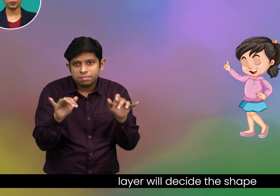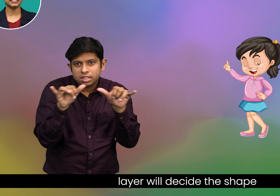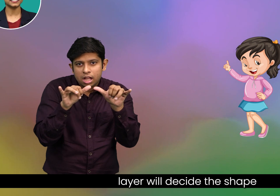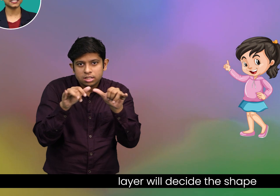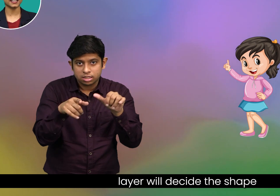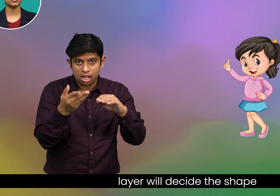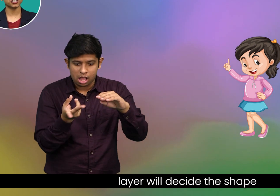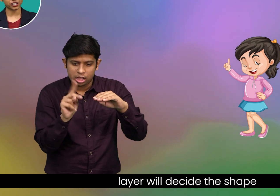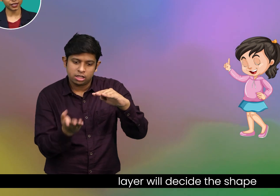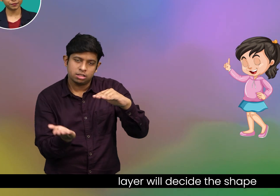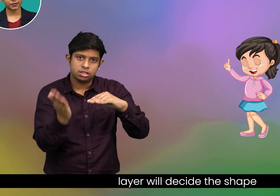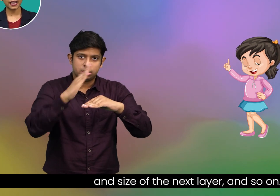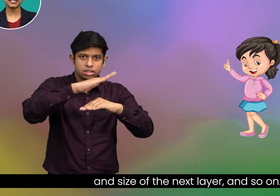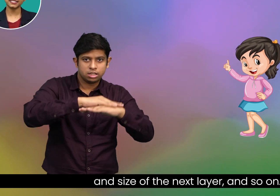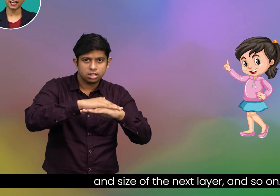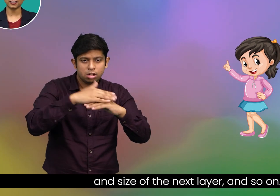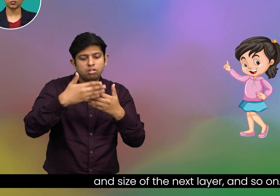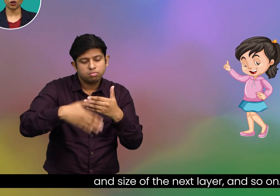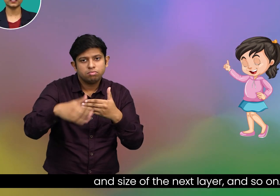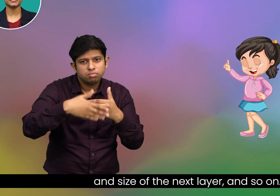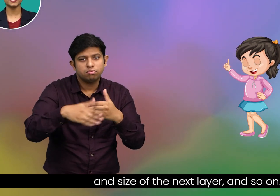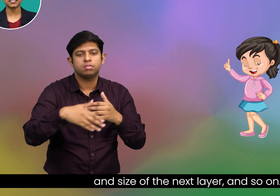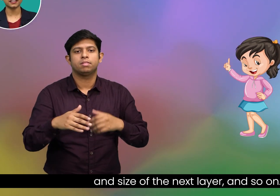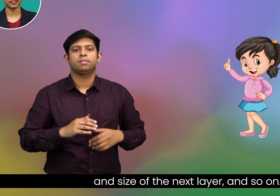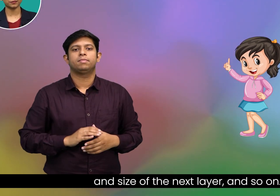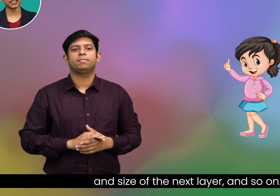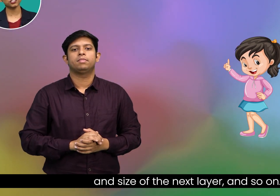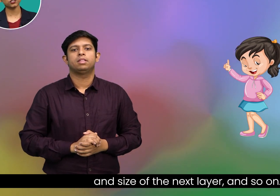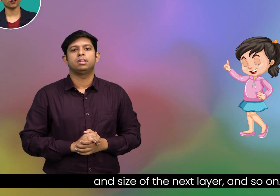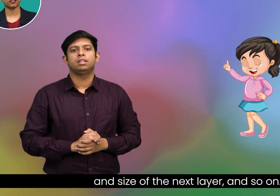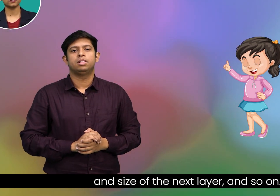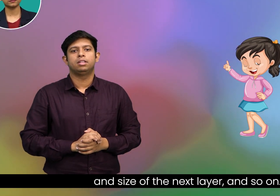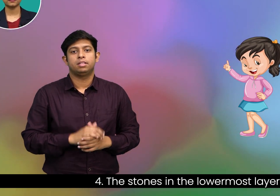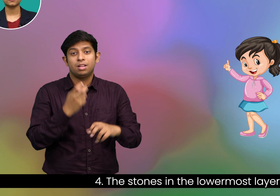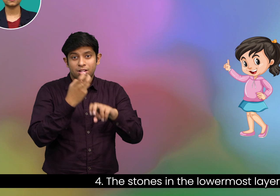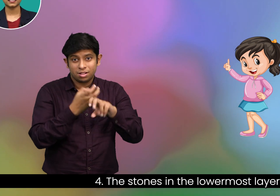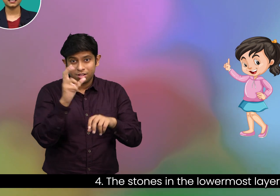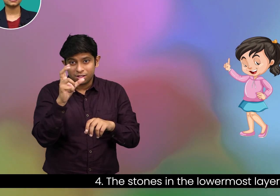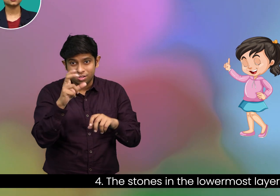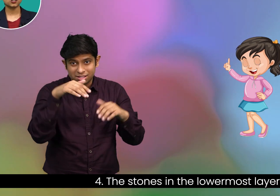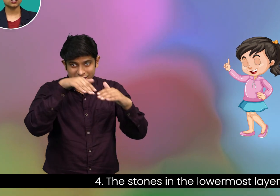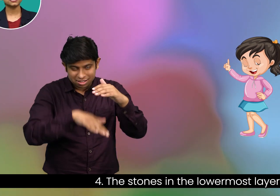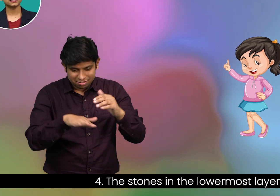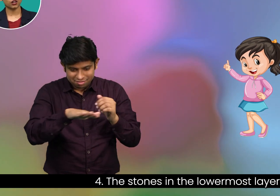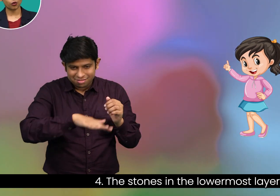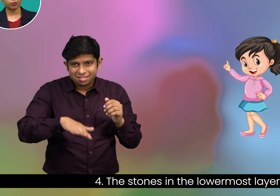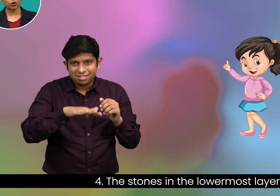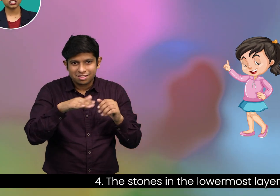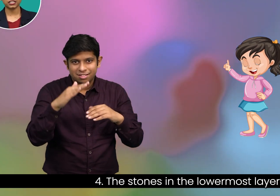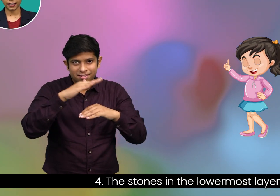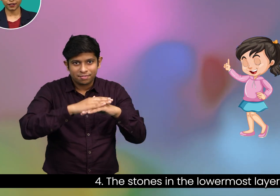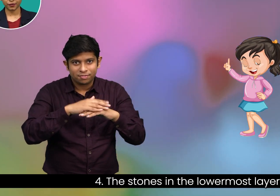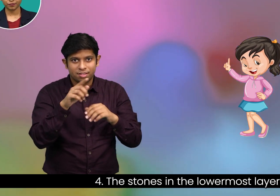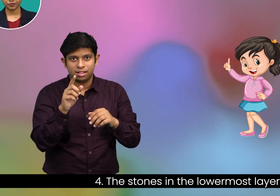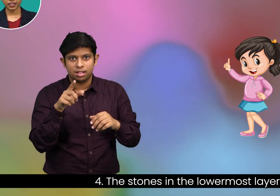layer will decide the shape and size of the next layer, and so on. The stones in the